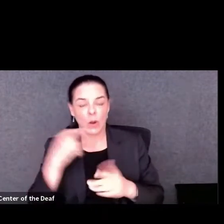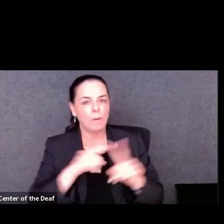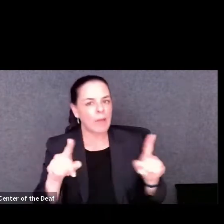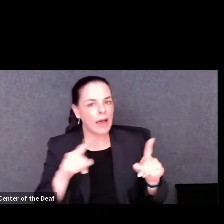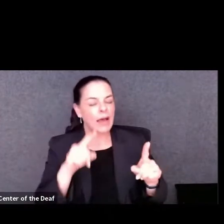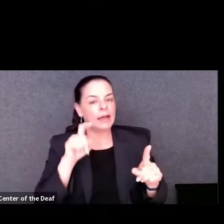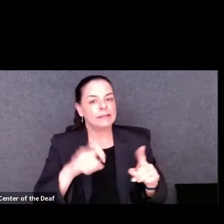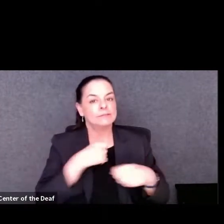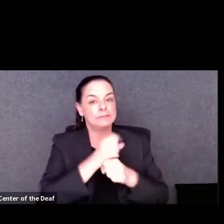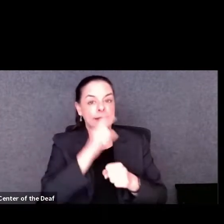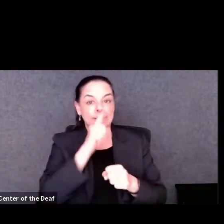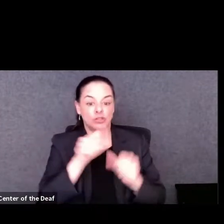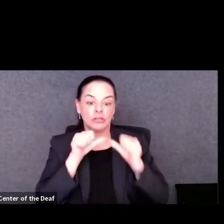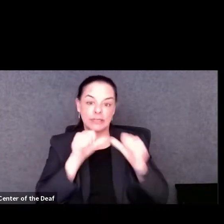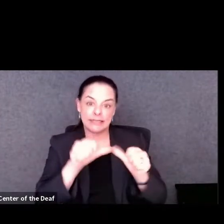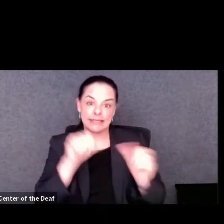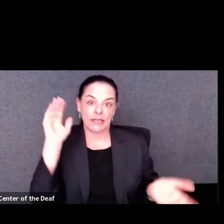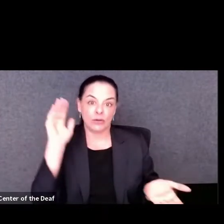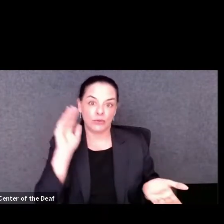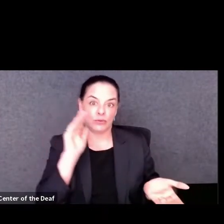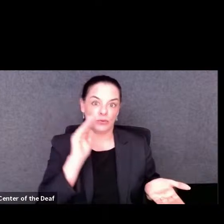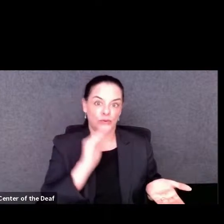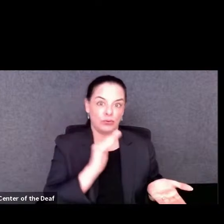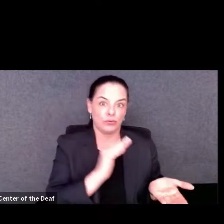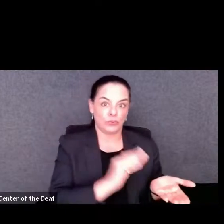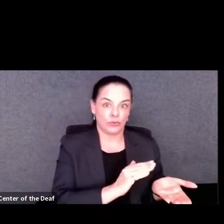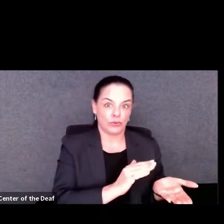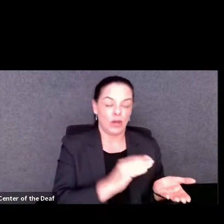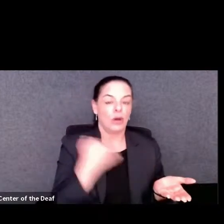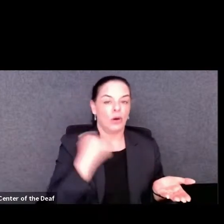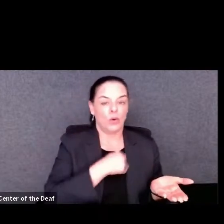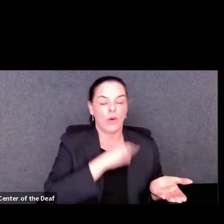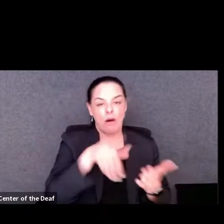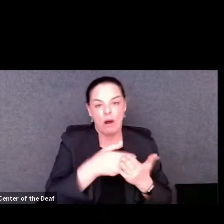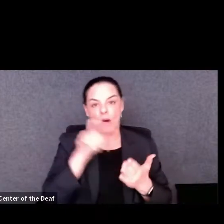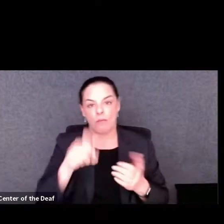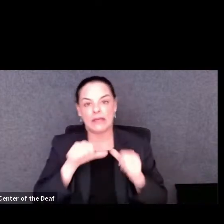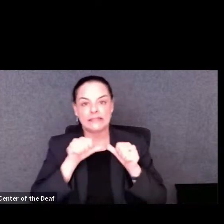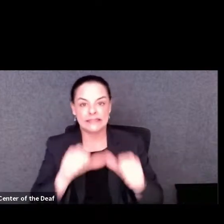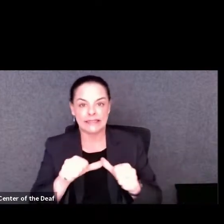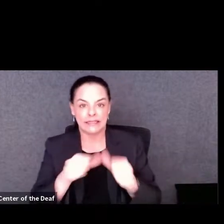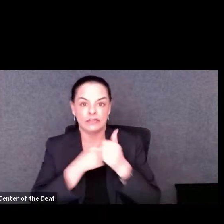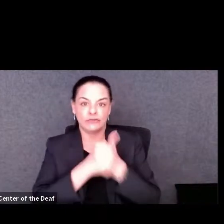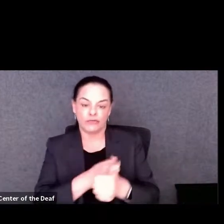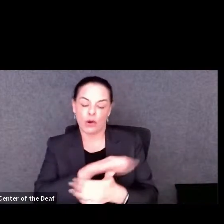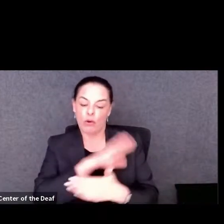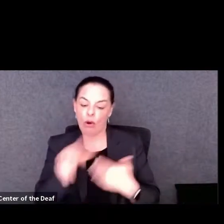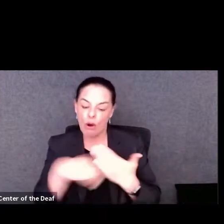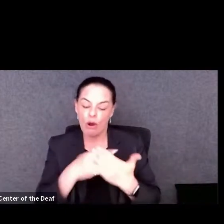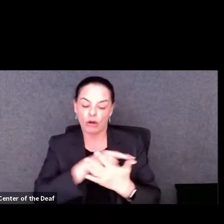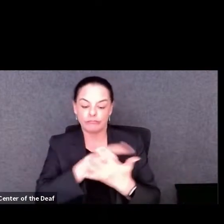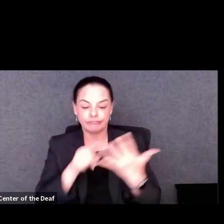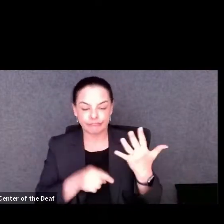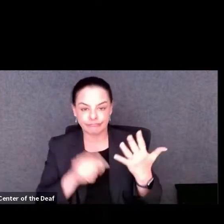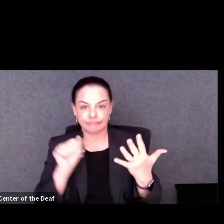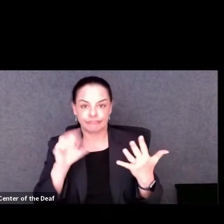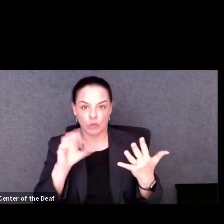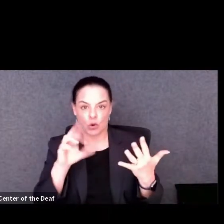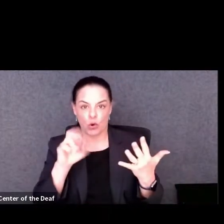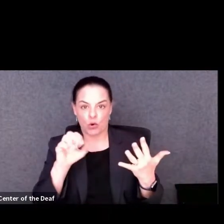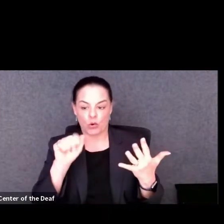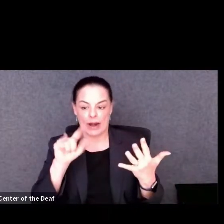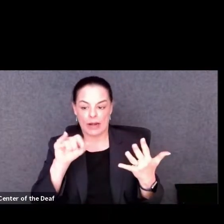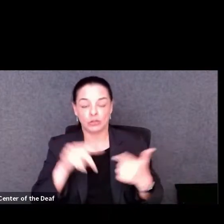sure we continue heading in the right direction, we all must continue to do all of the things that help keep those around us and